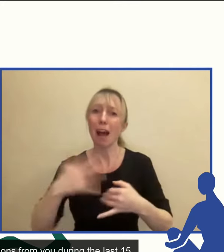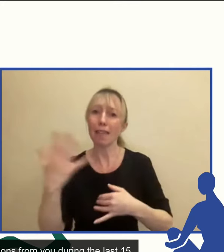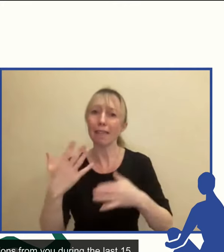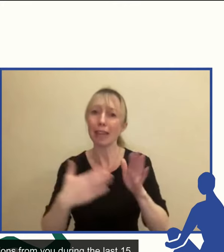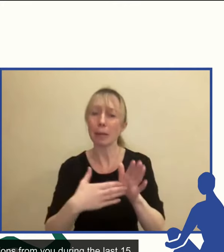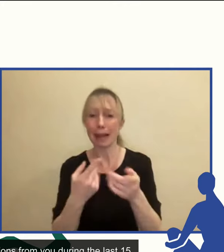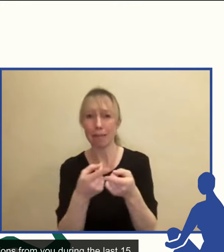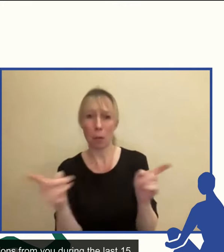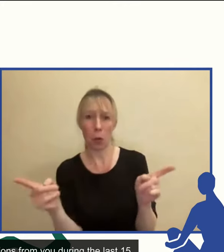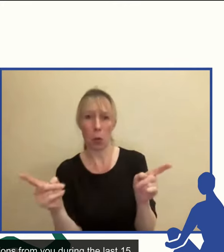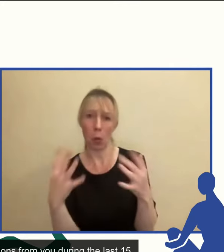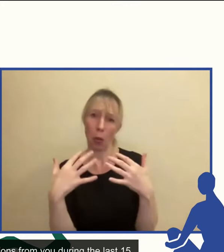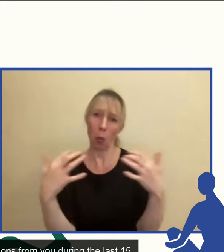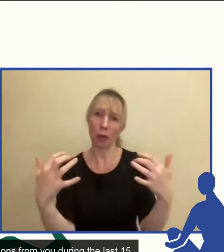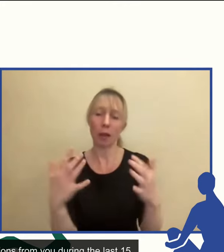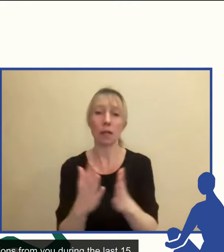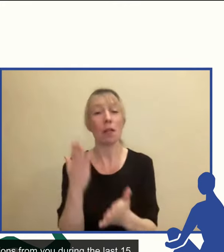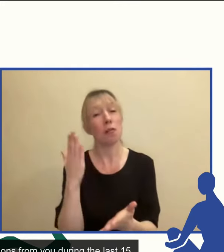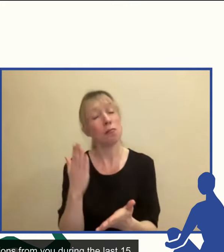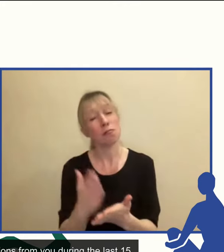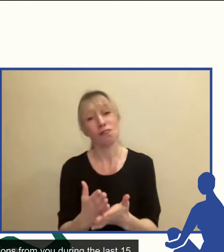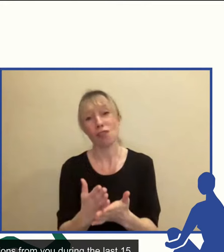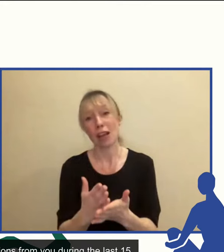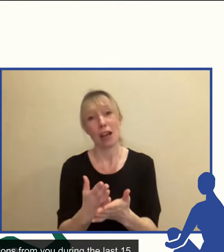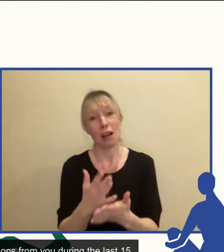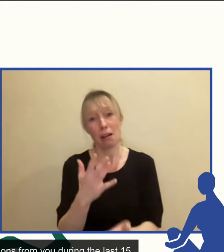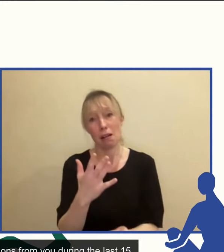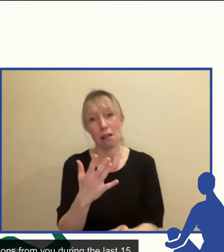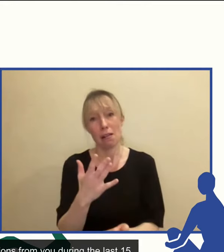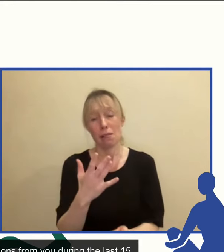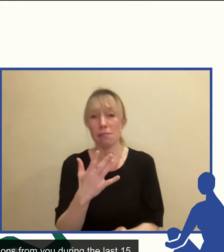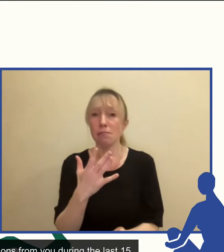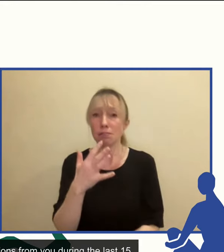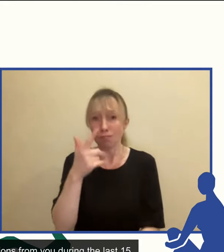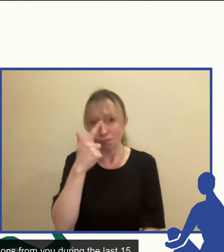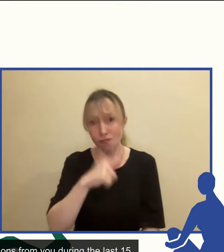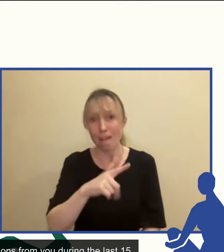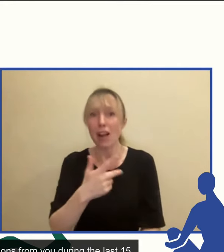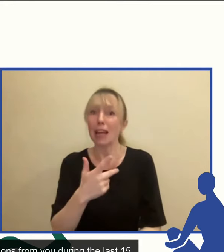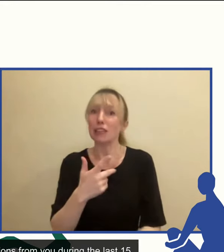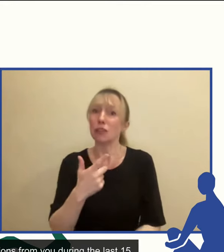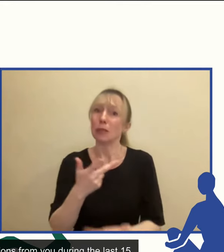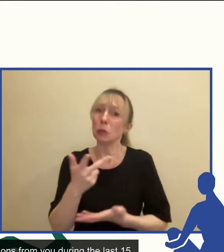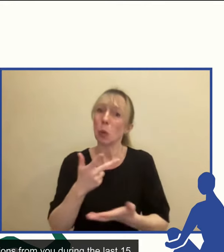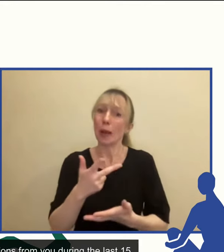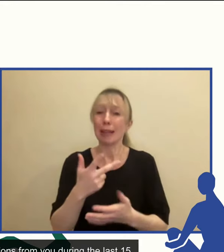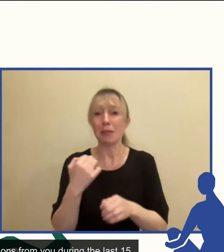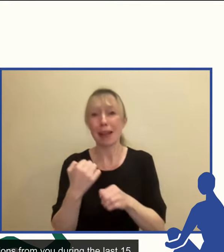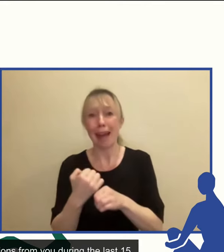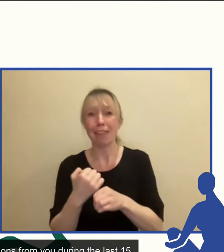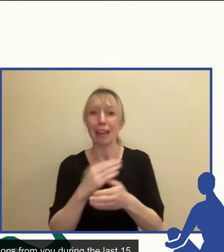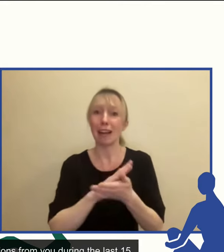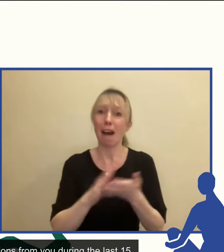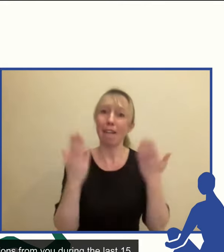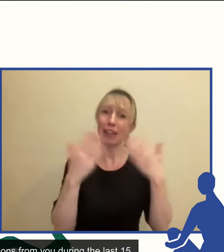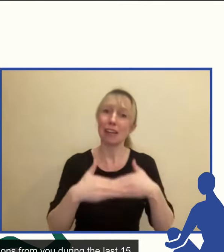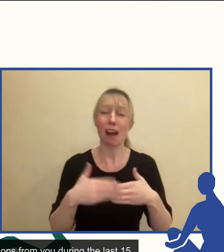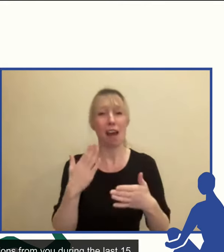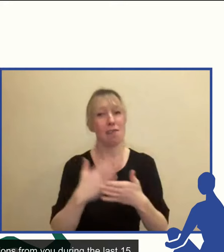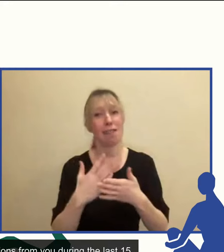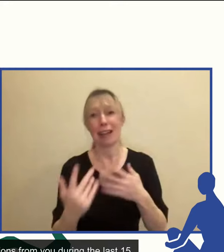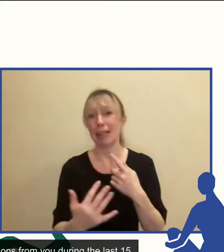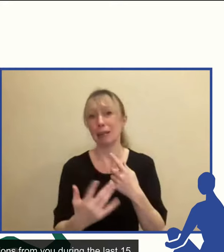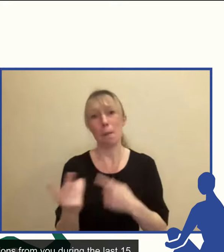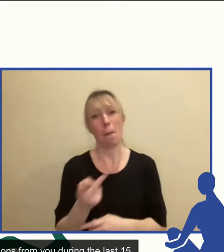genuinely a privilege for me to be speaking to Gavin and Harvey tonight. They're both bright sources of inspiration for me personally.